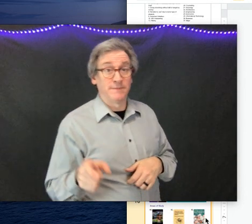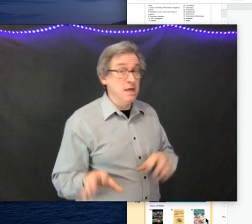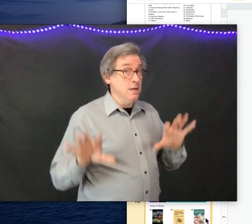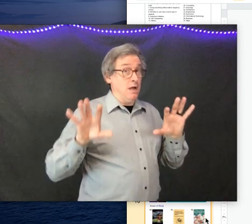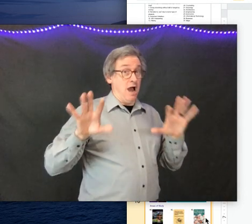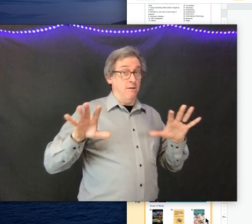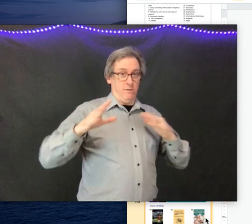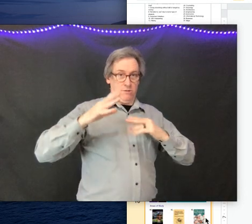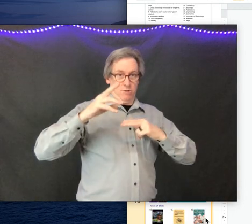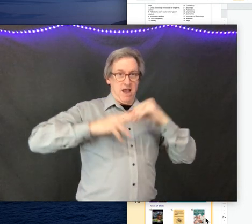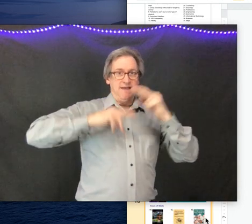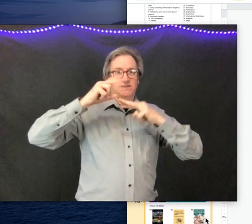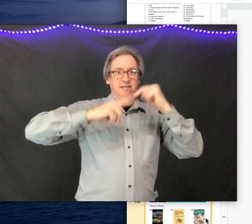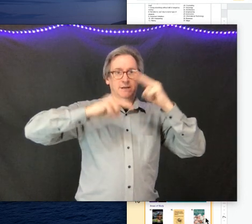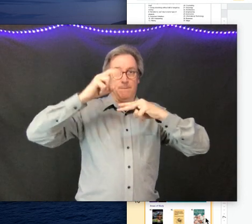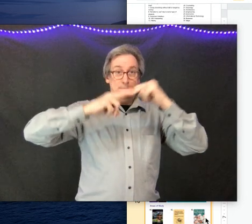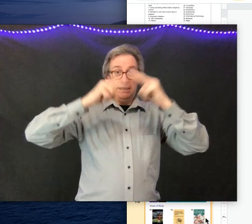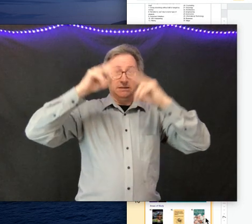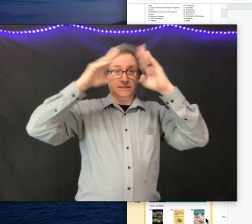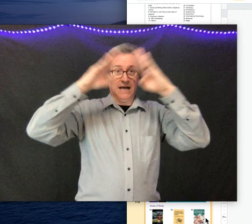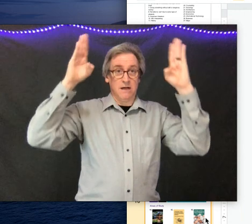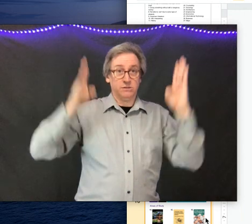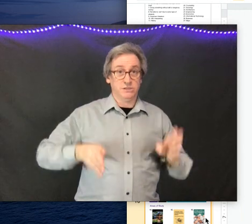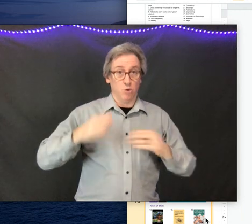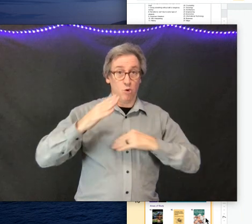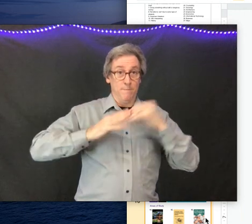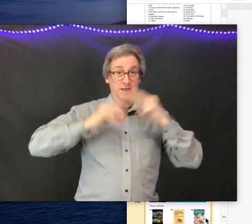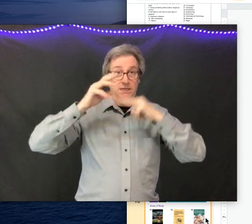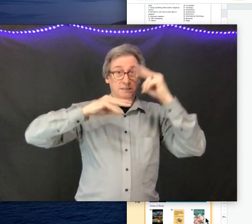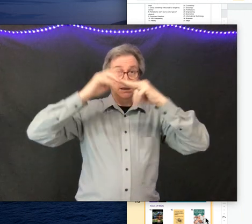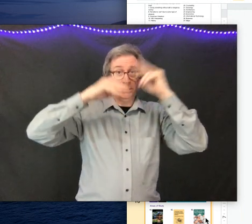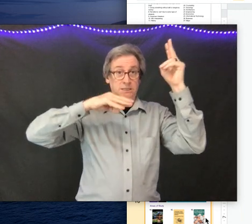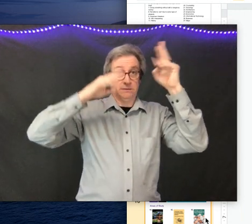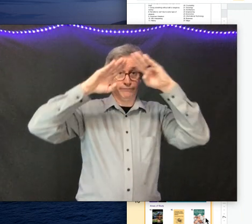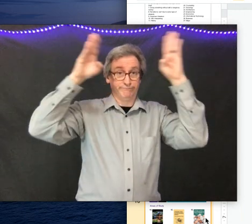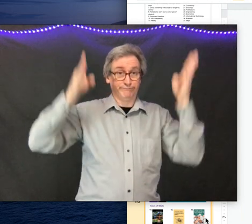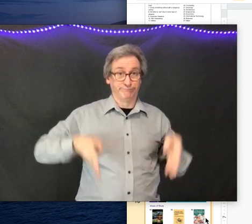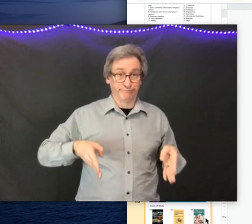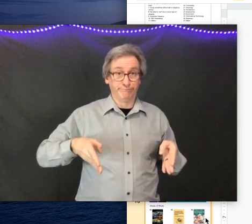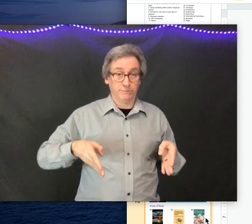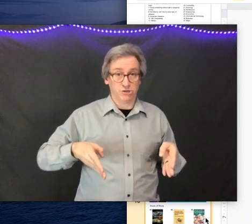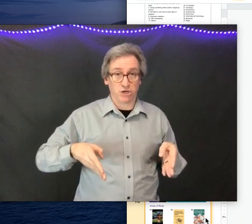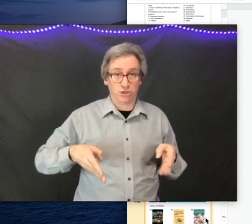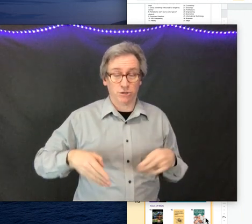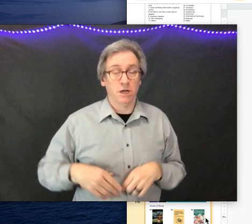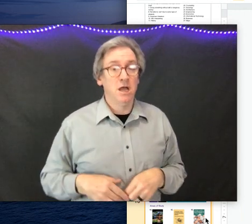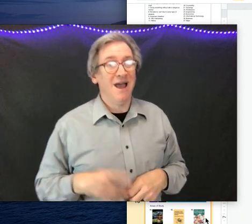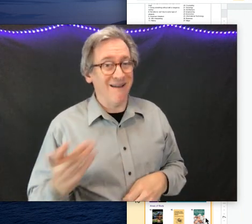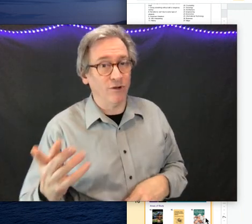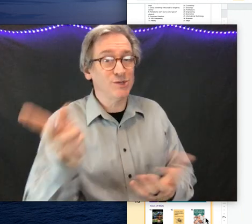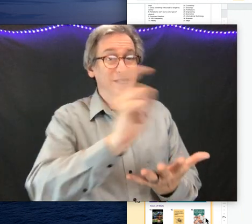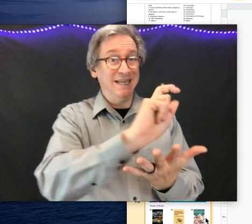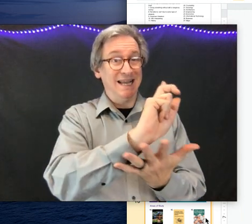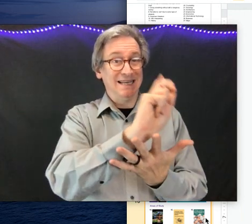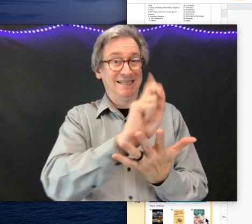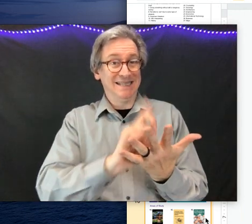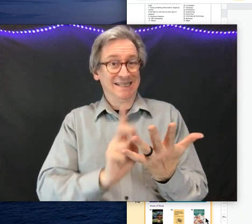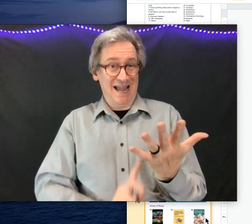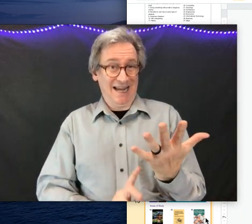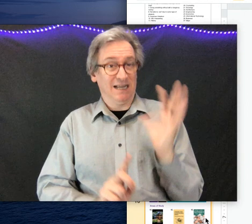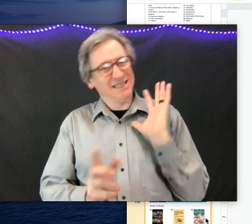Architecture. I've seen build house or build structure. I've also